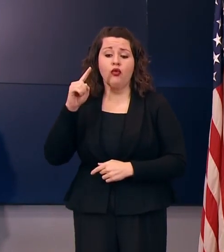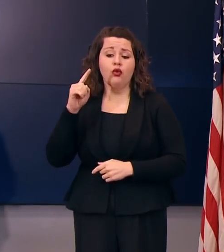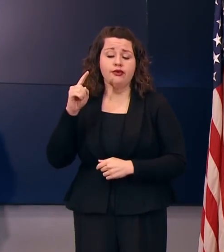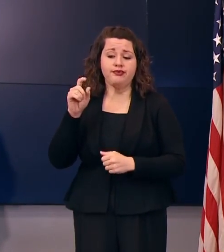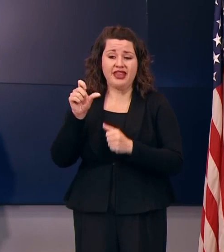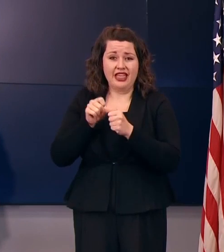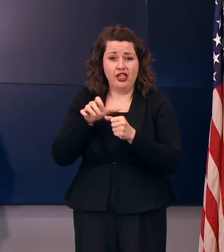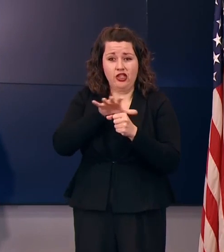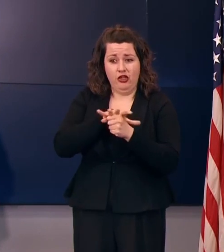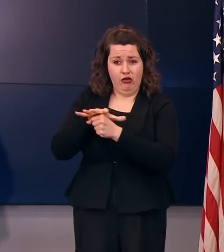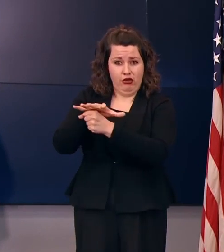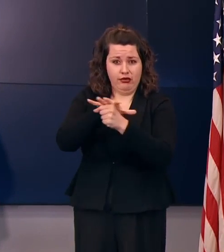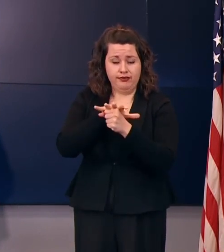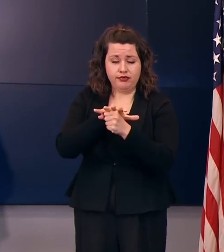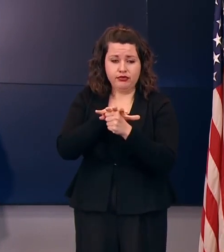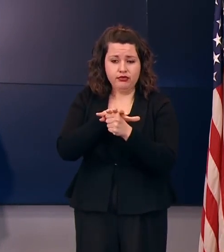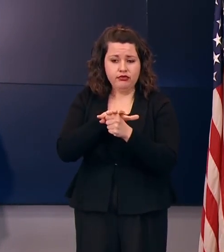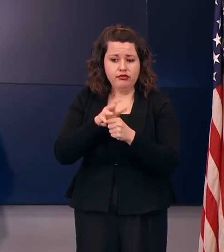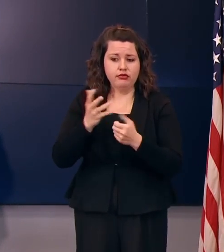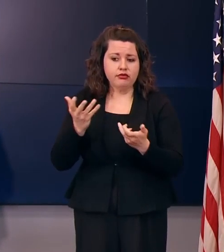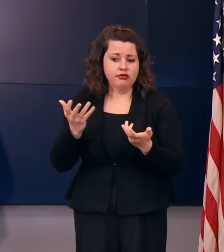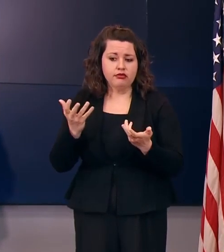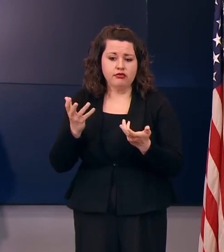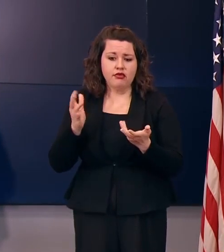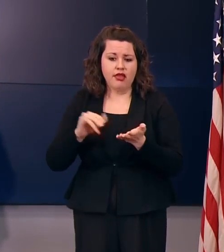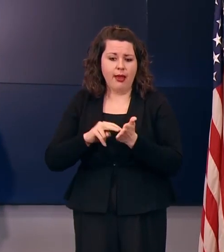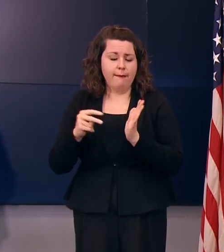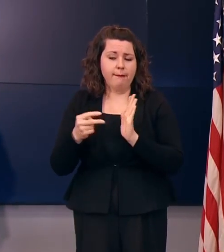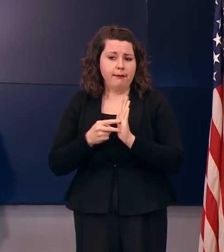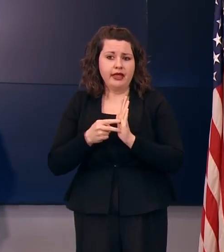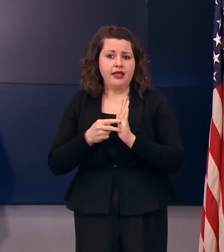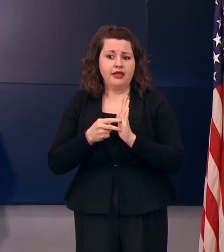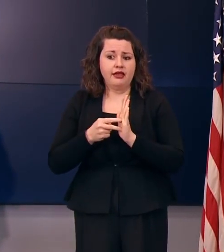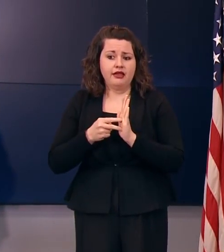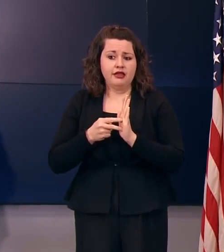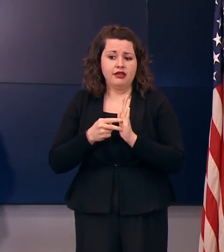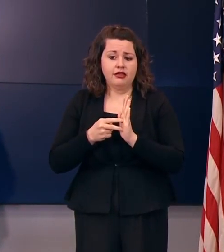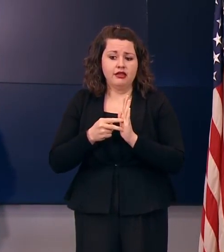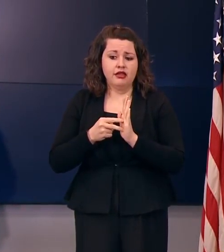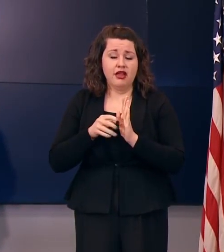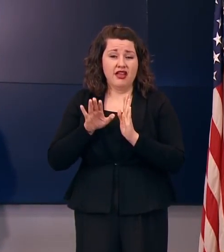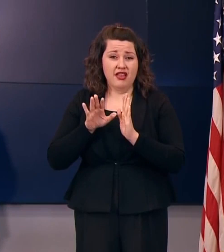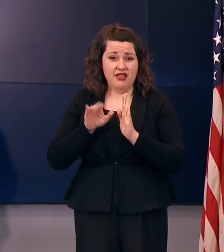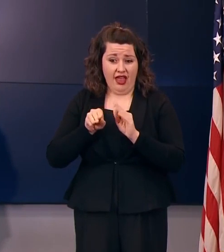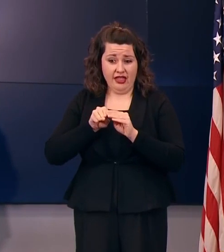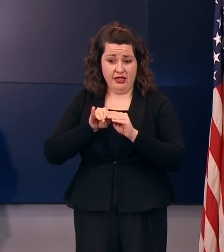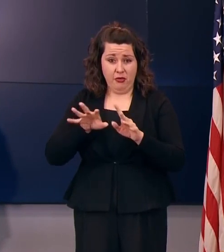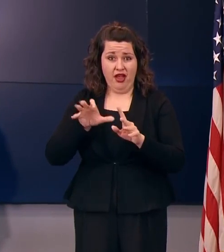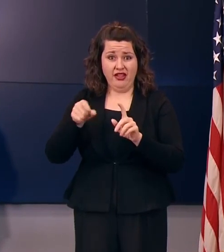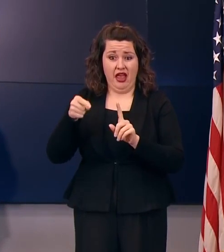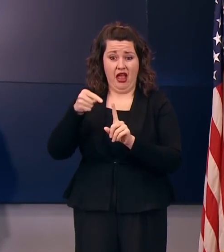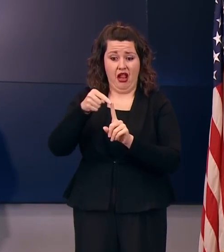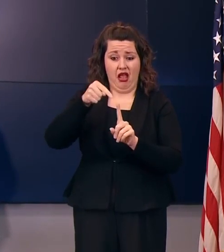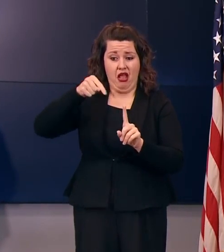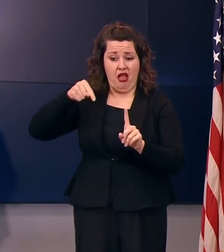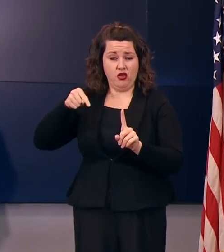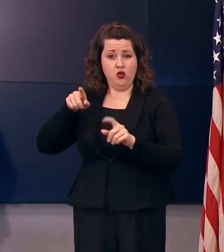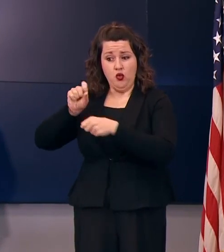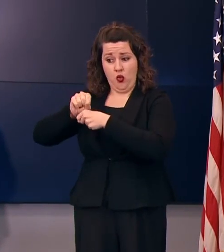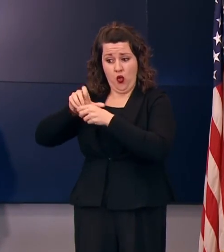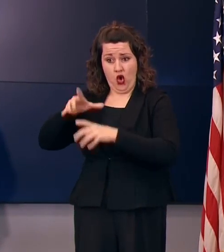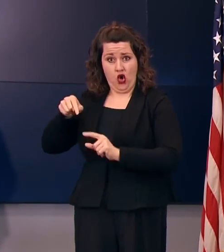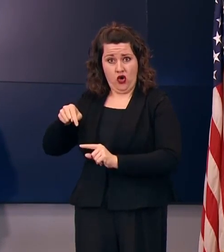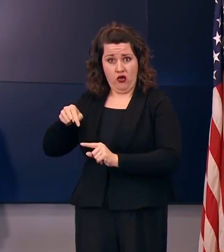these areas, is this an indication that the spread can be traced to workers? And then in